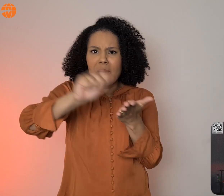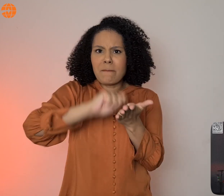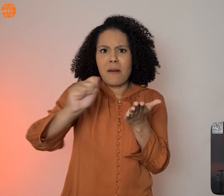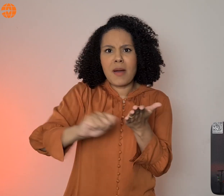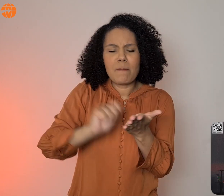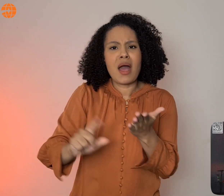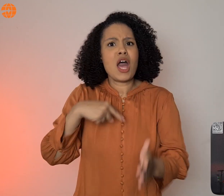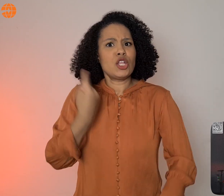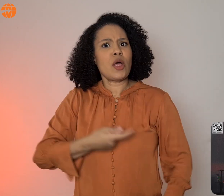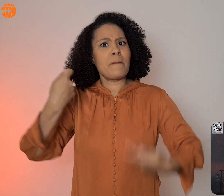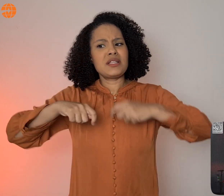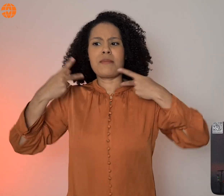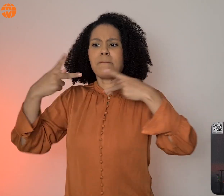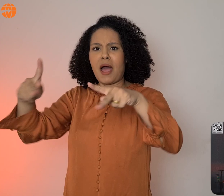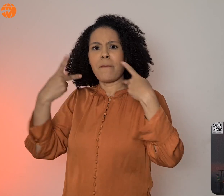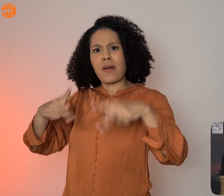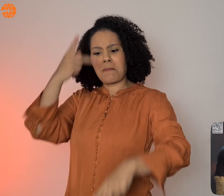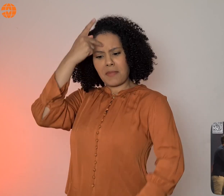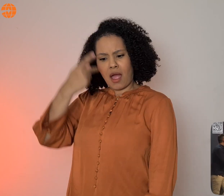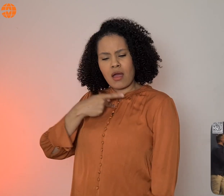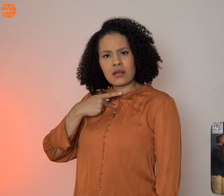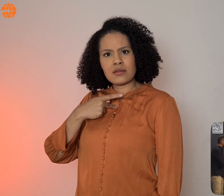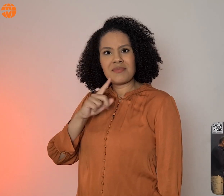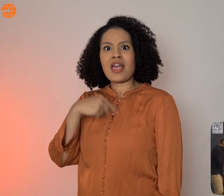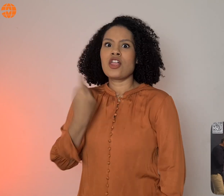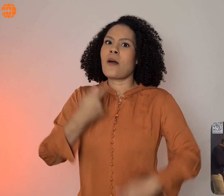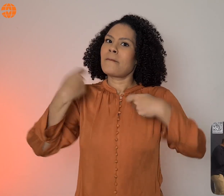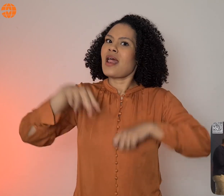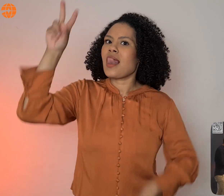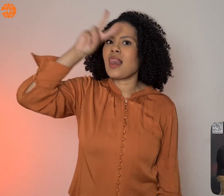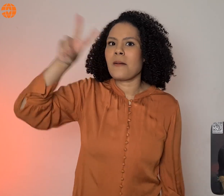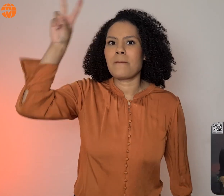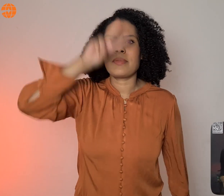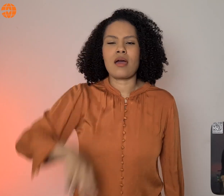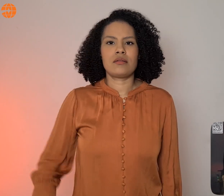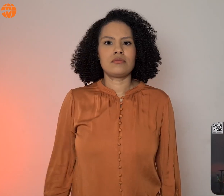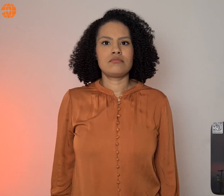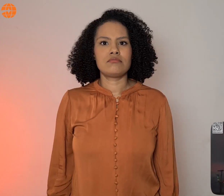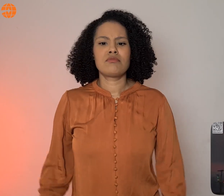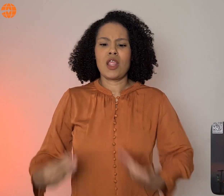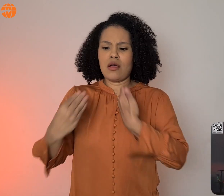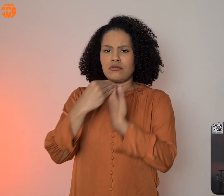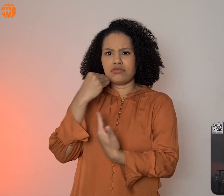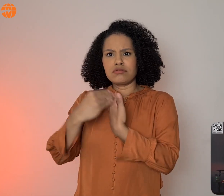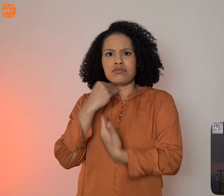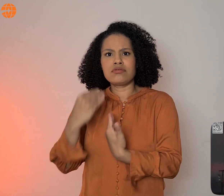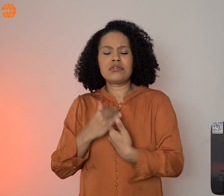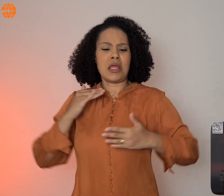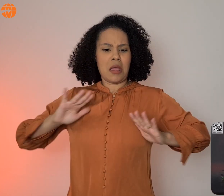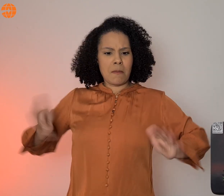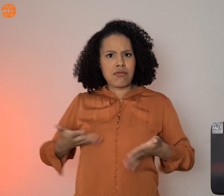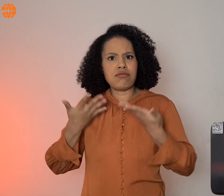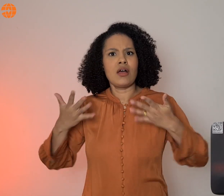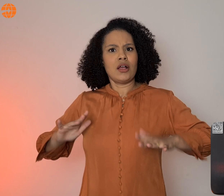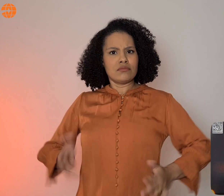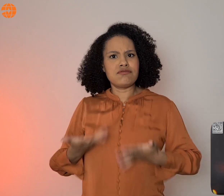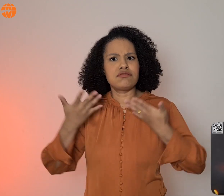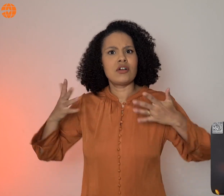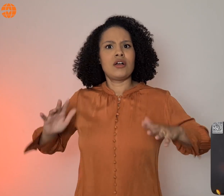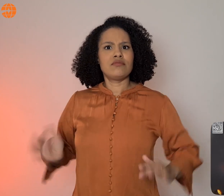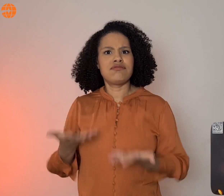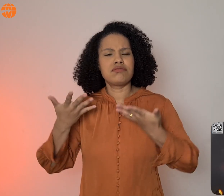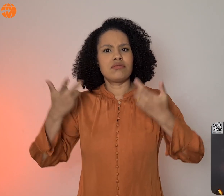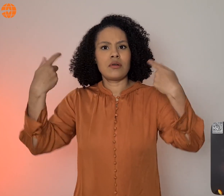nós temos que pregar para nós We need to mesmos. remind ourselves. Nós precisamos lembrar a nós mesmos, Exhort ourselves, rebuke ourselves, encourage